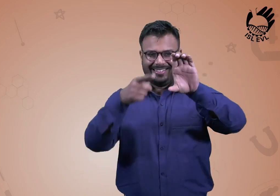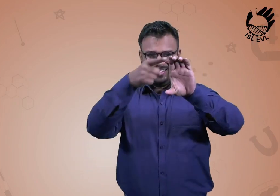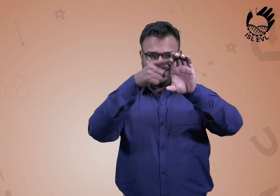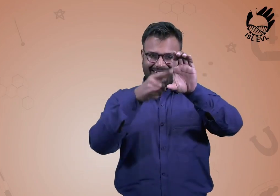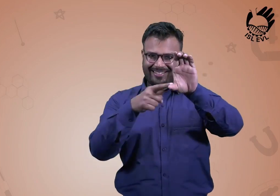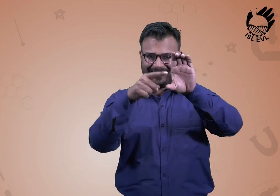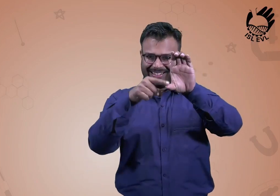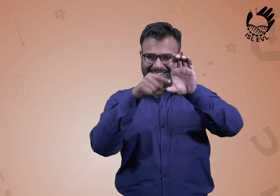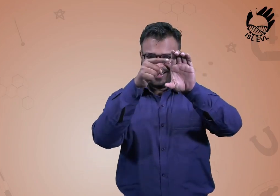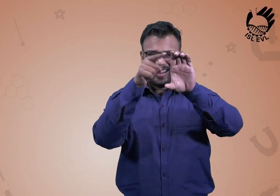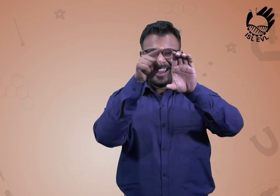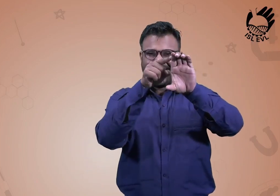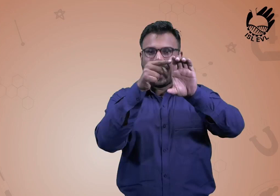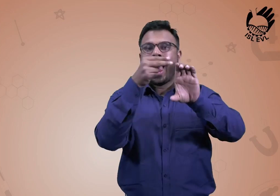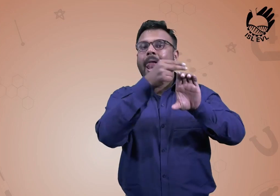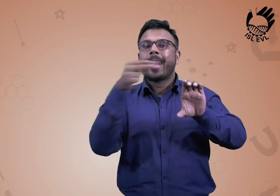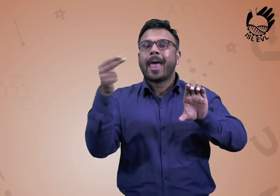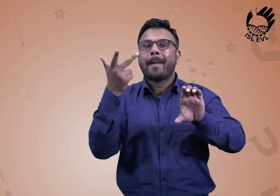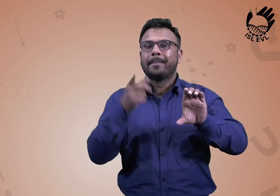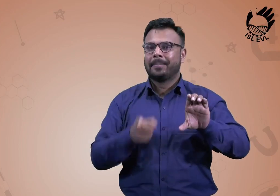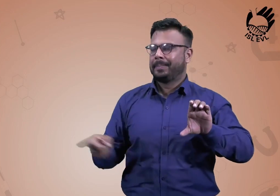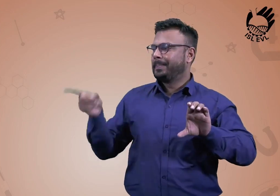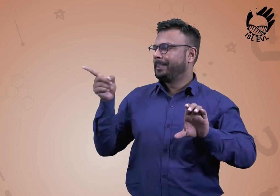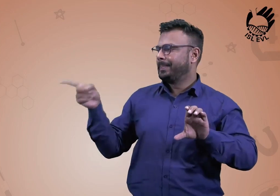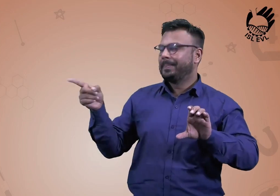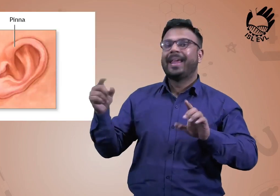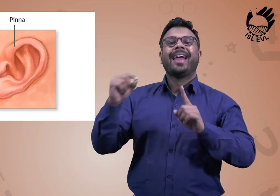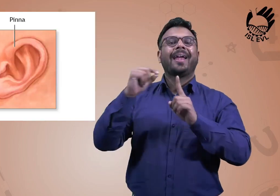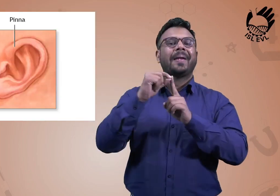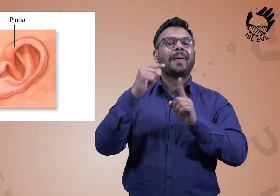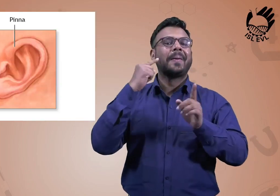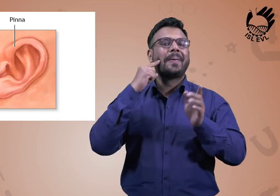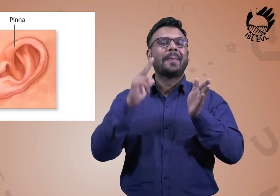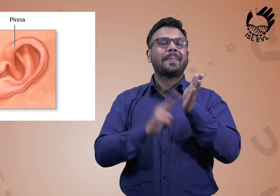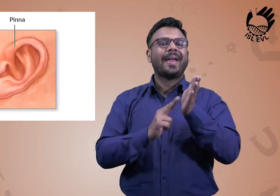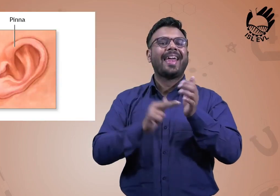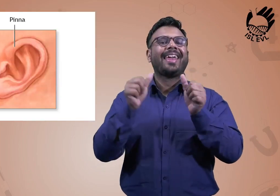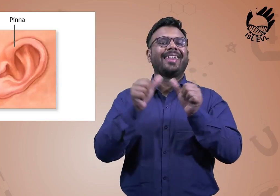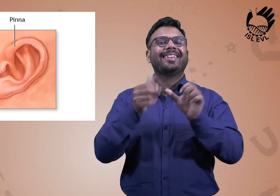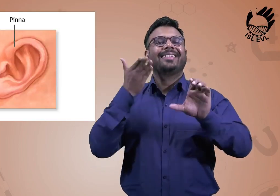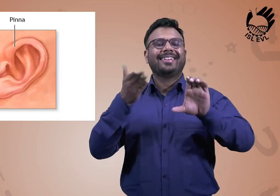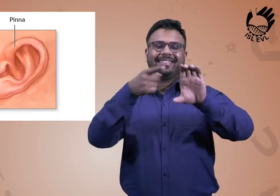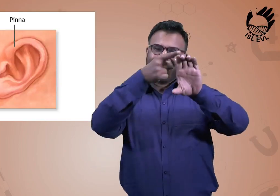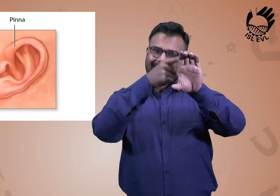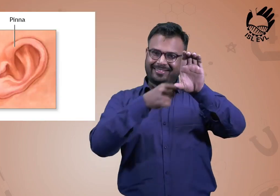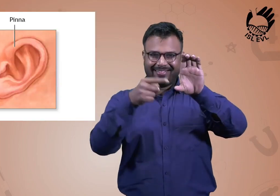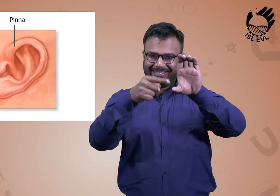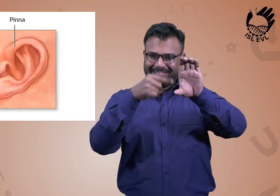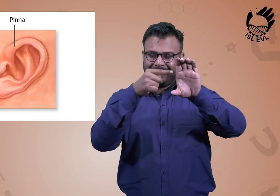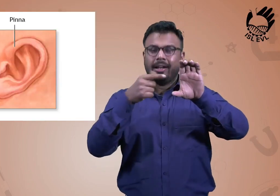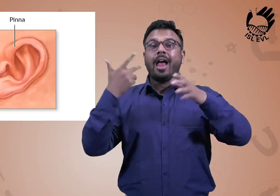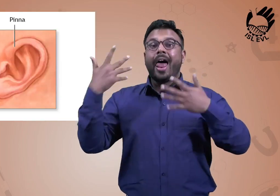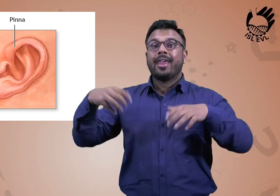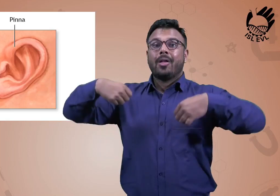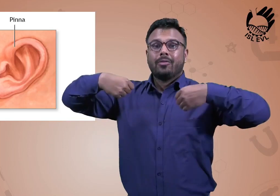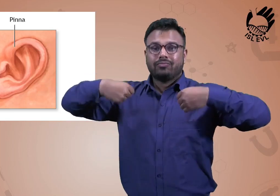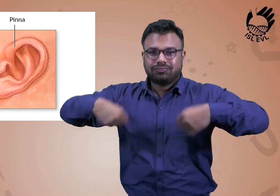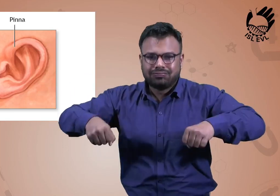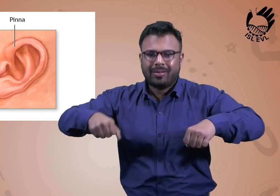ear. So, we see only the outer ear, but today I will explain to you all the other